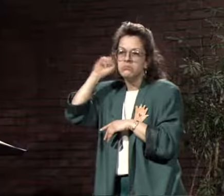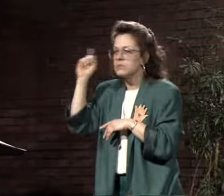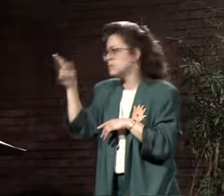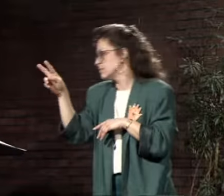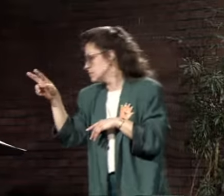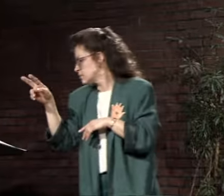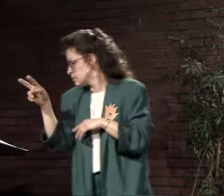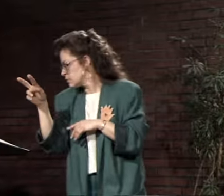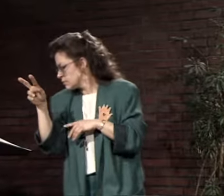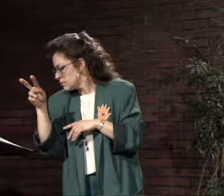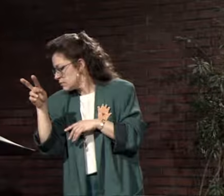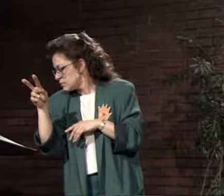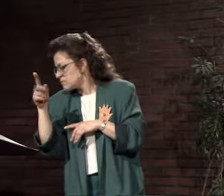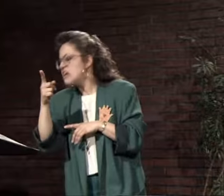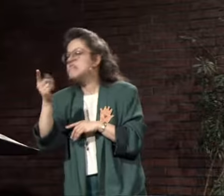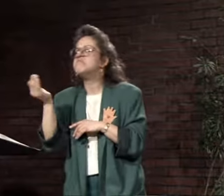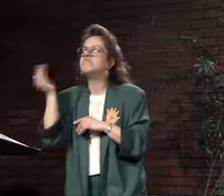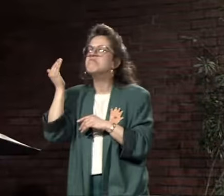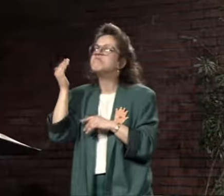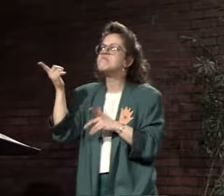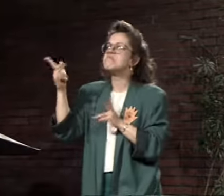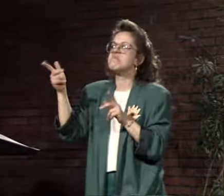If you all see a person with hearing aids,